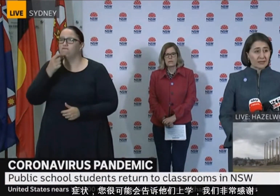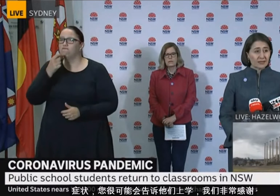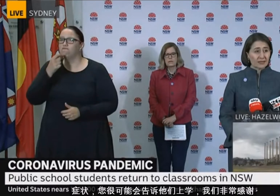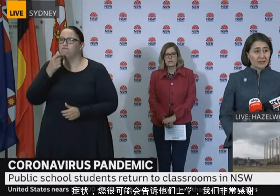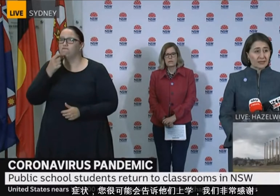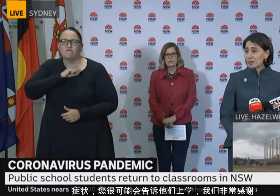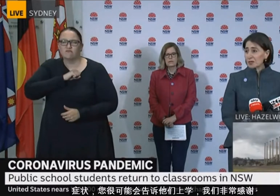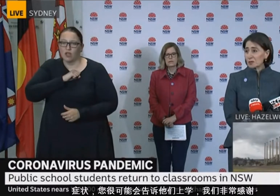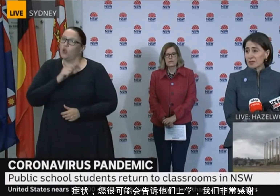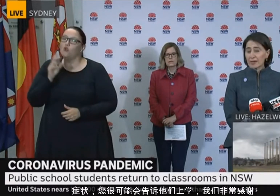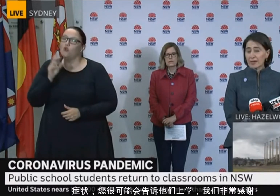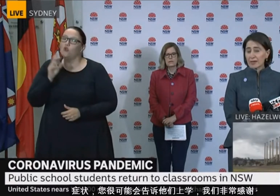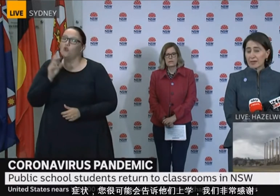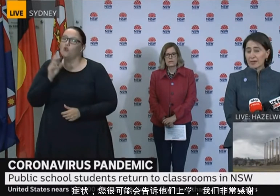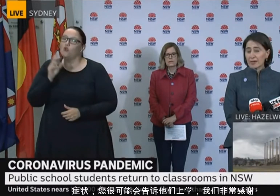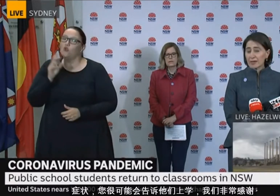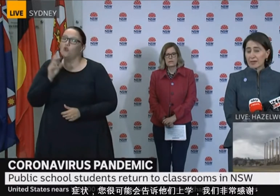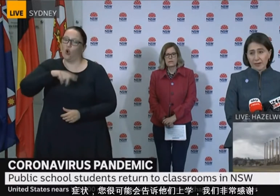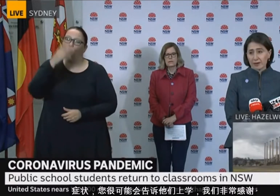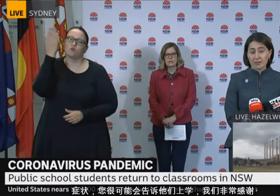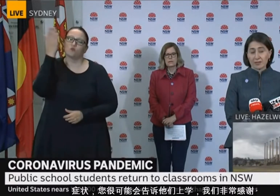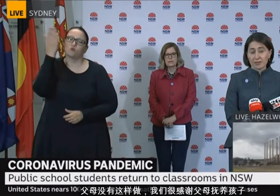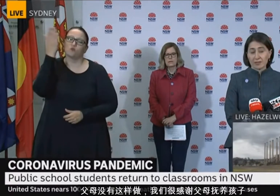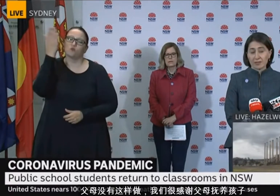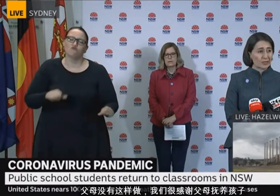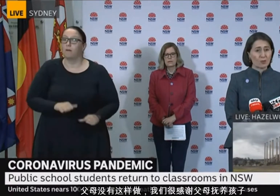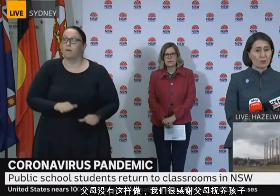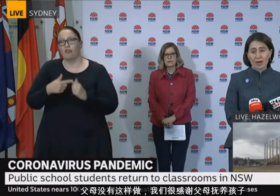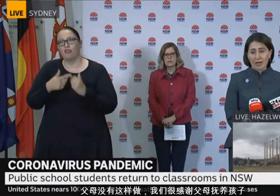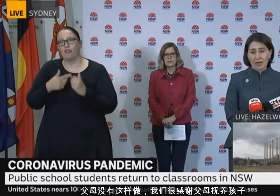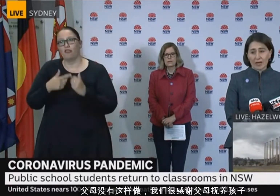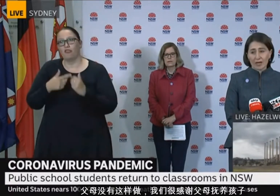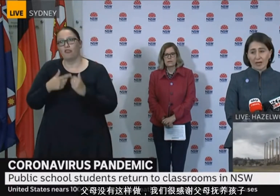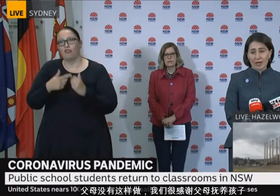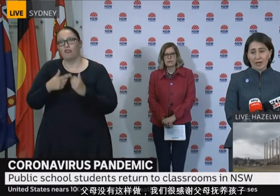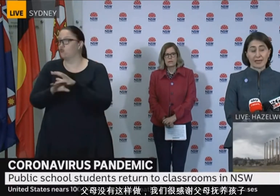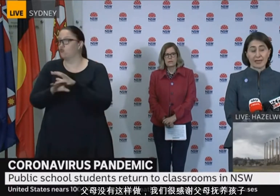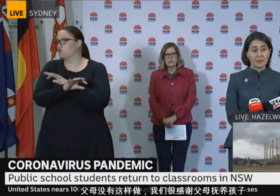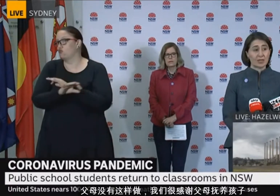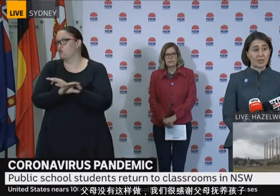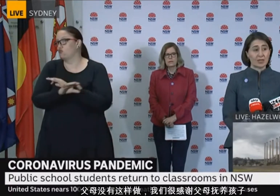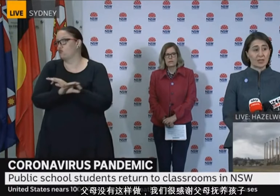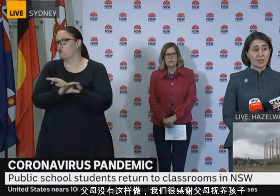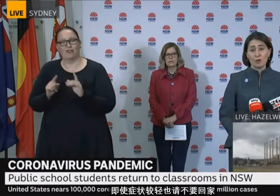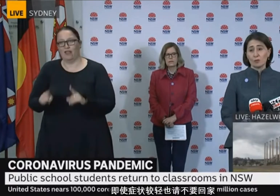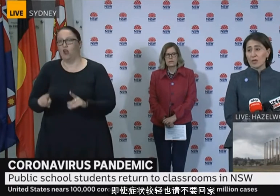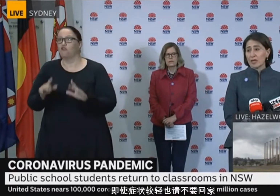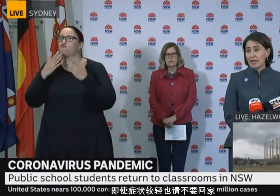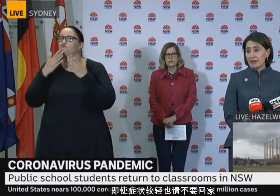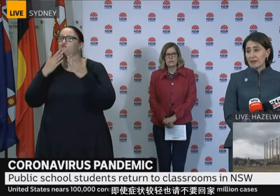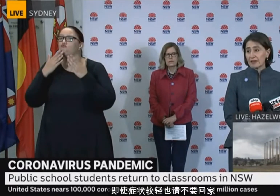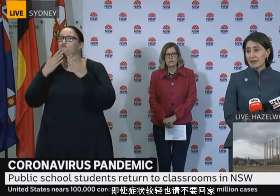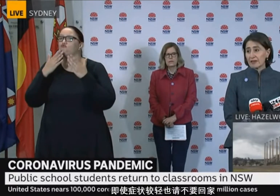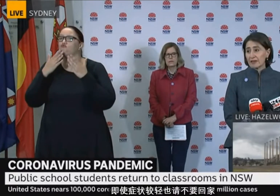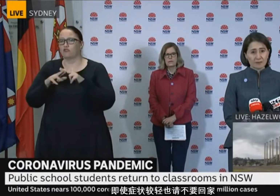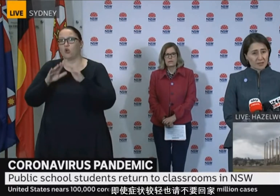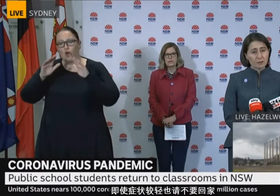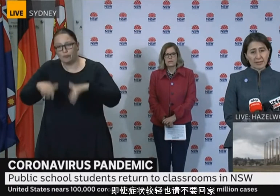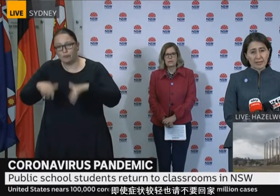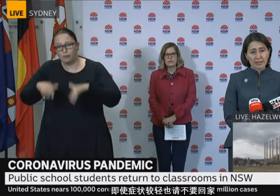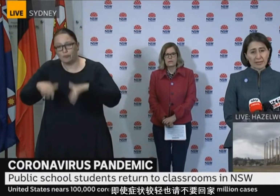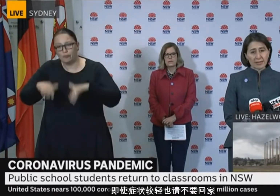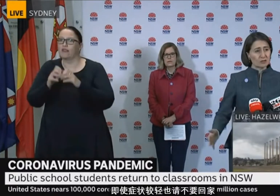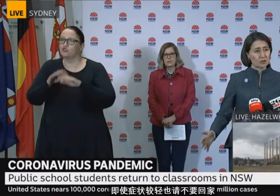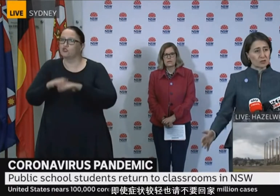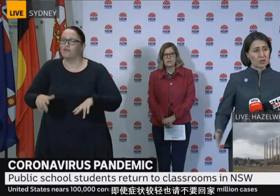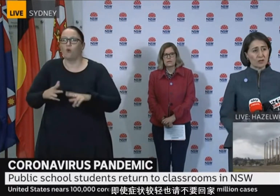or a mild symptom, you'd be likely to tell them to go to school, and we're grateful that parents aren't doing that. We're grateful that parents are keeping their children home,